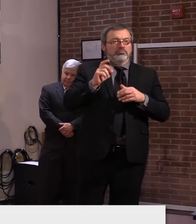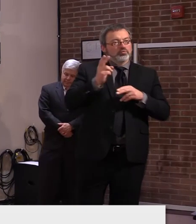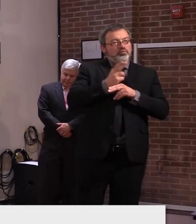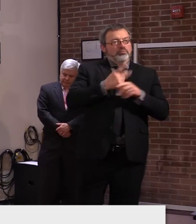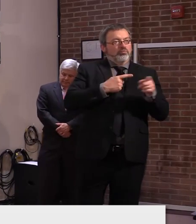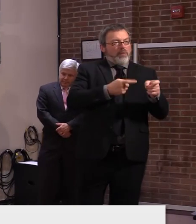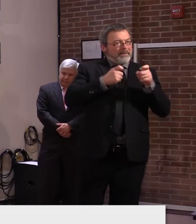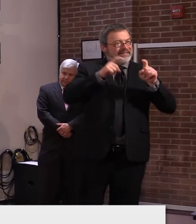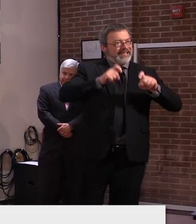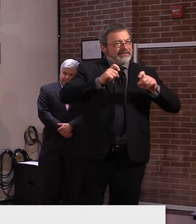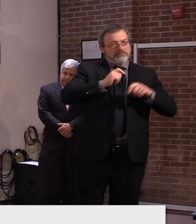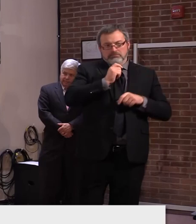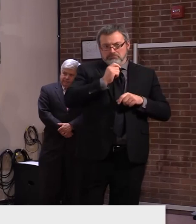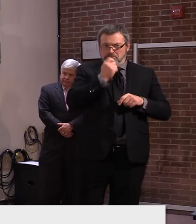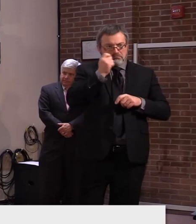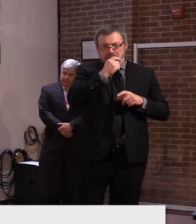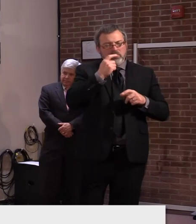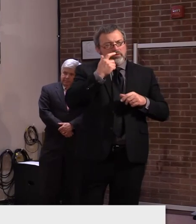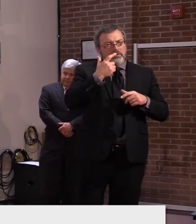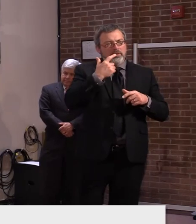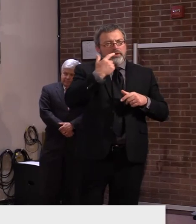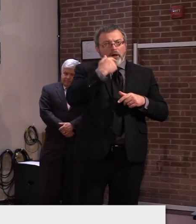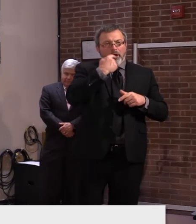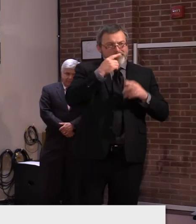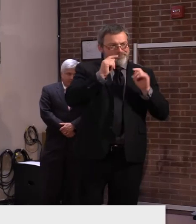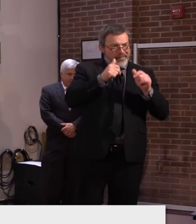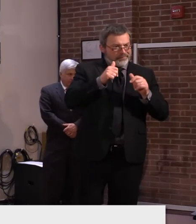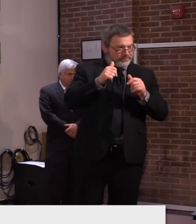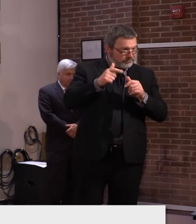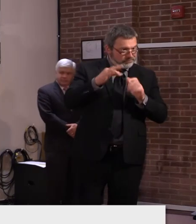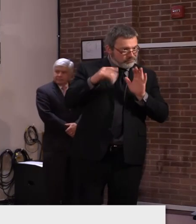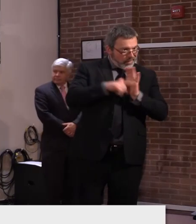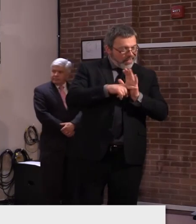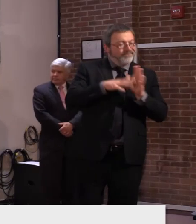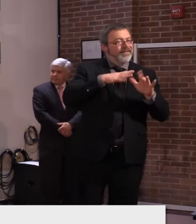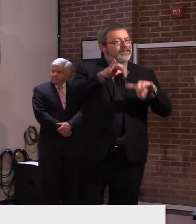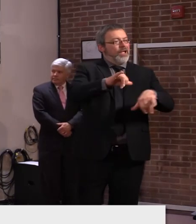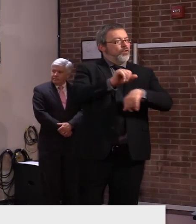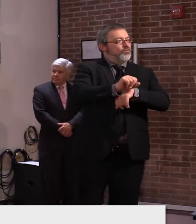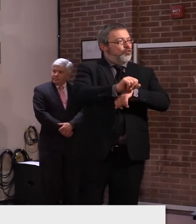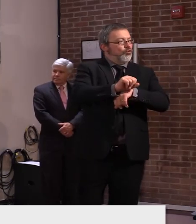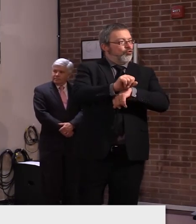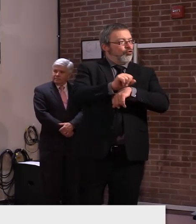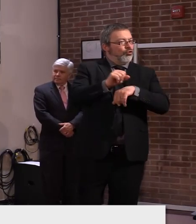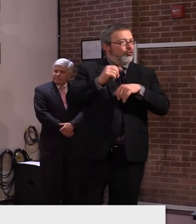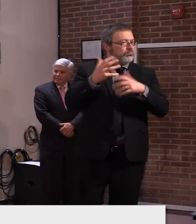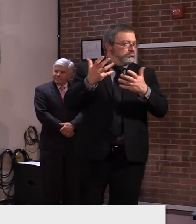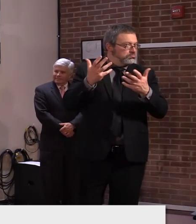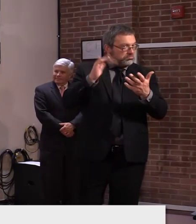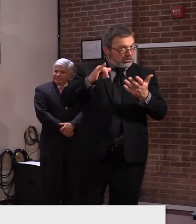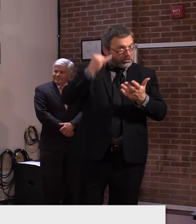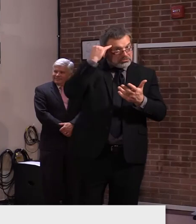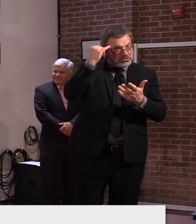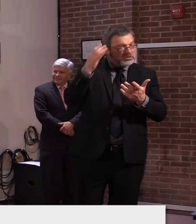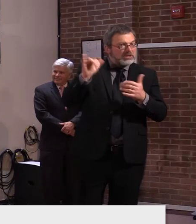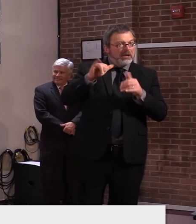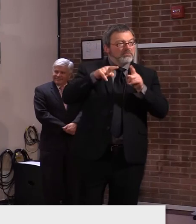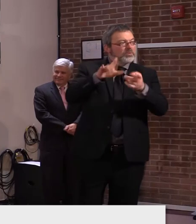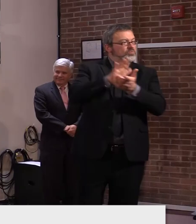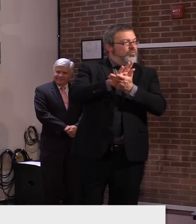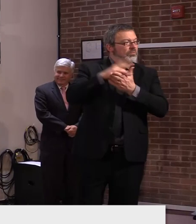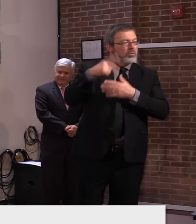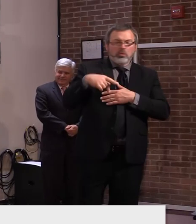would say yes, from my perspective. Dr. Kelso may have a different opinion on that, but I think